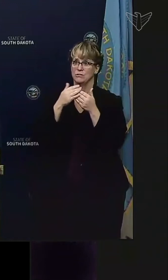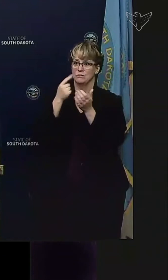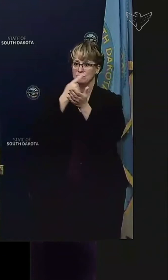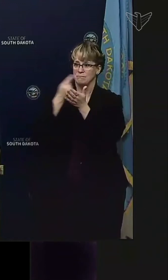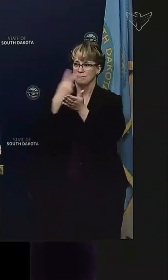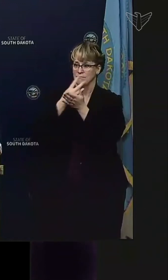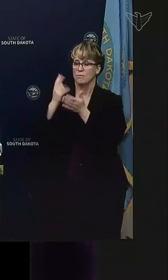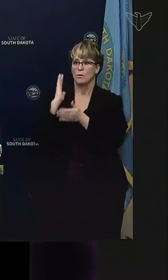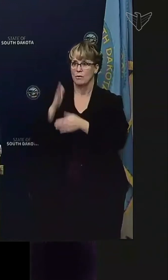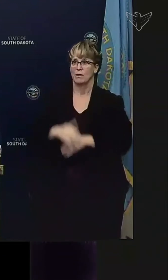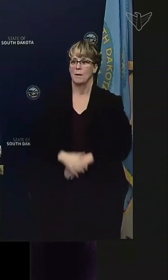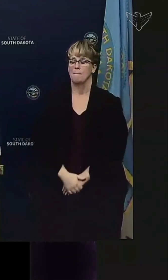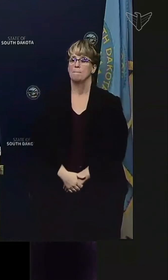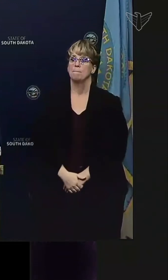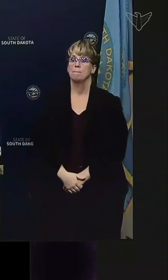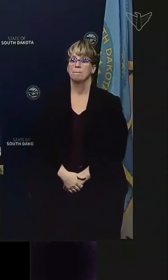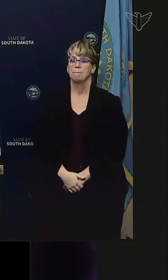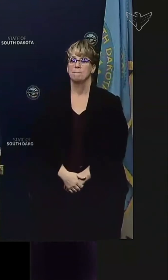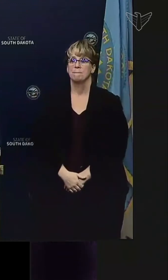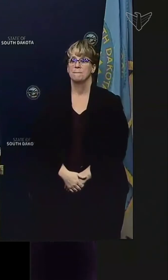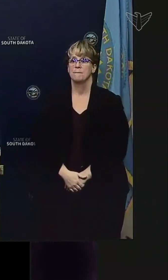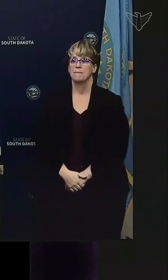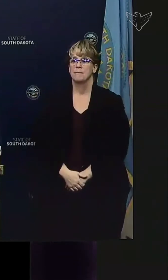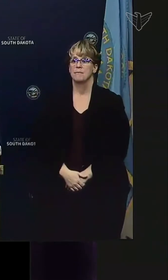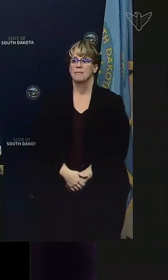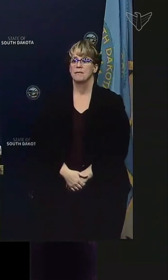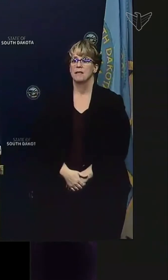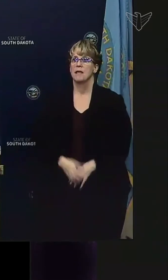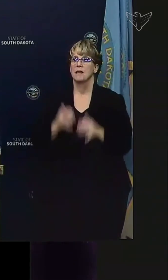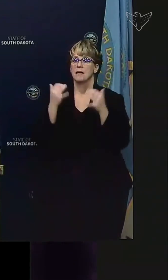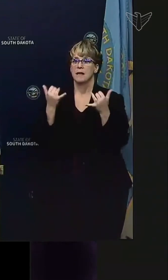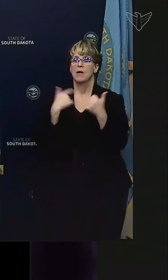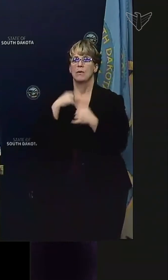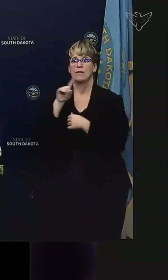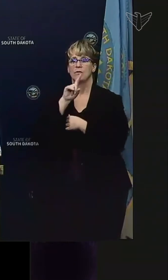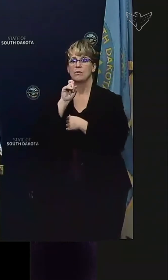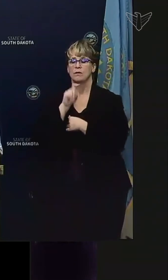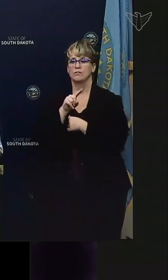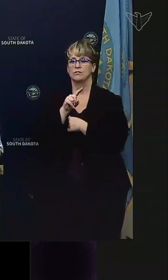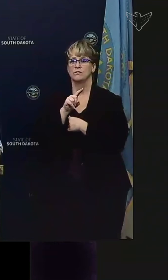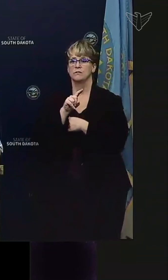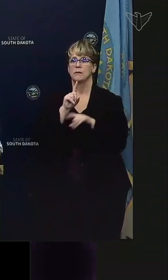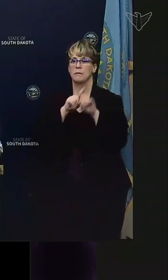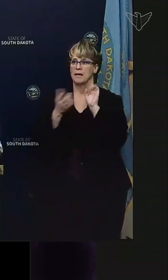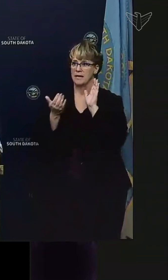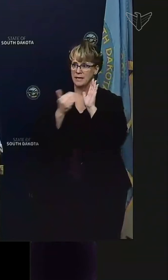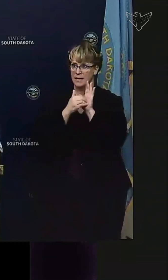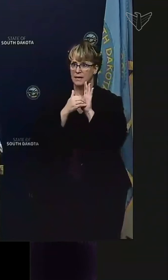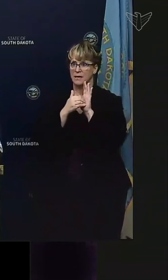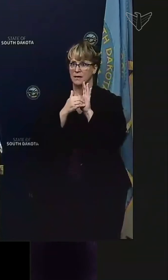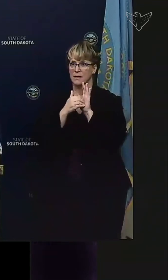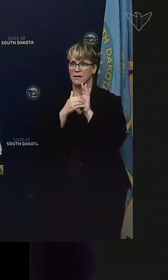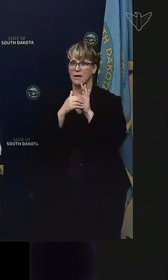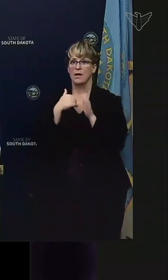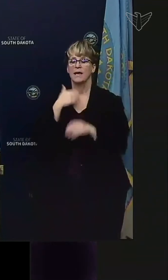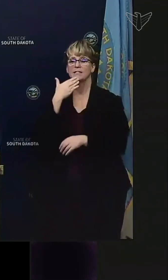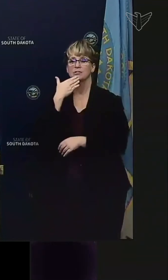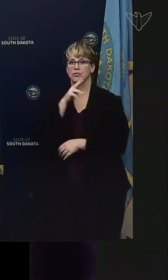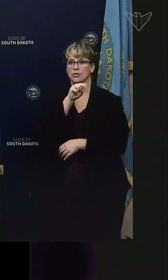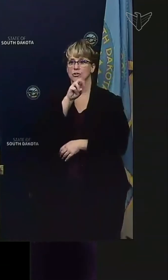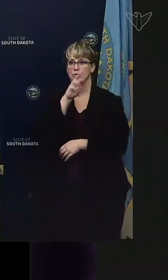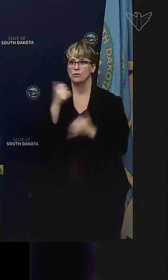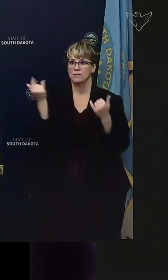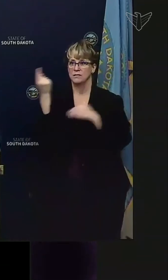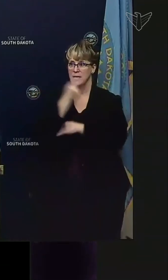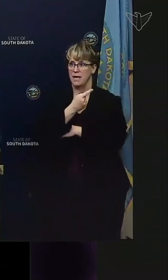weeks. Let's go to questions, but before we do, I just want to reiterate that we have encouraging news today.